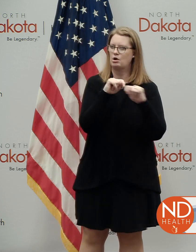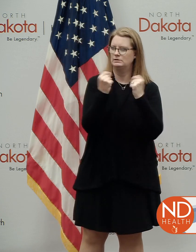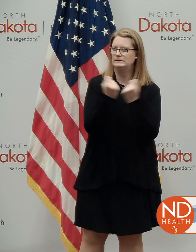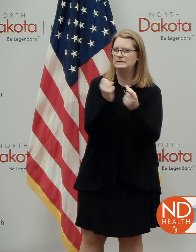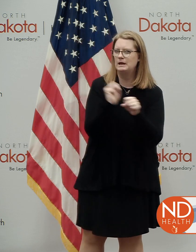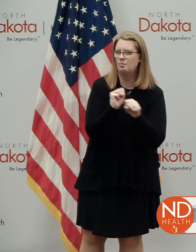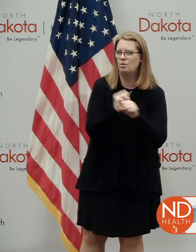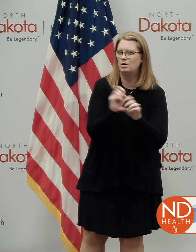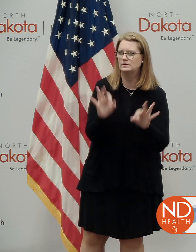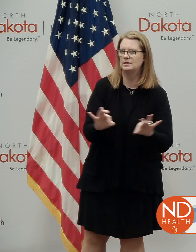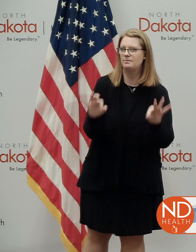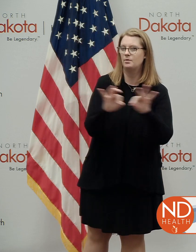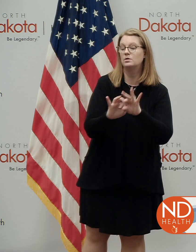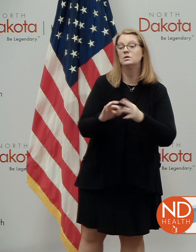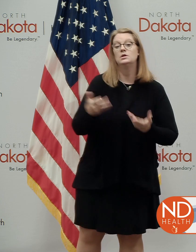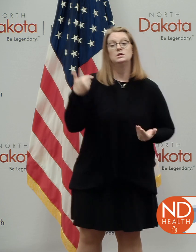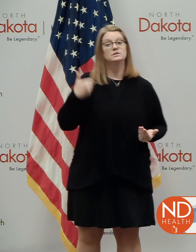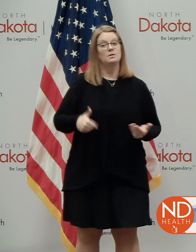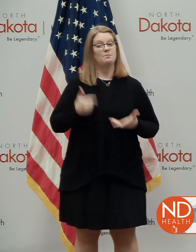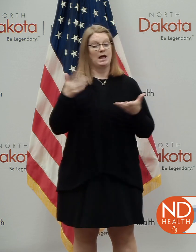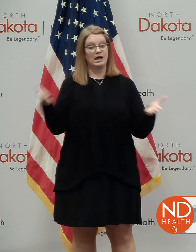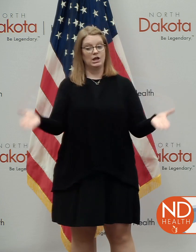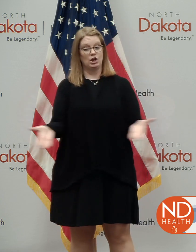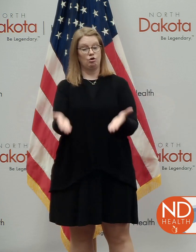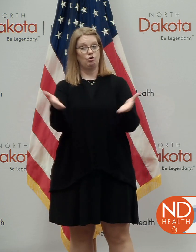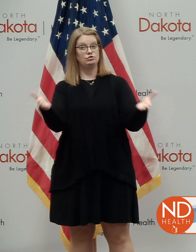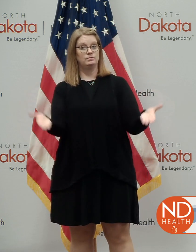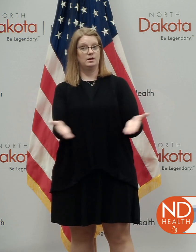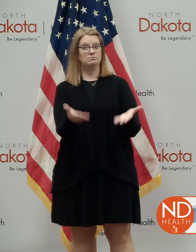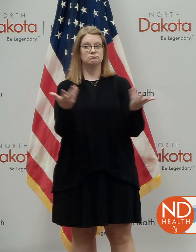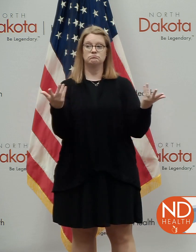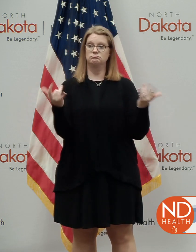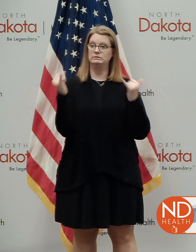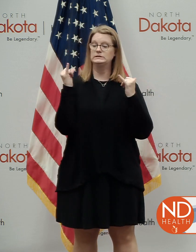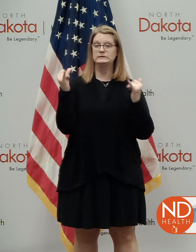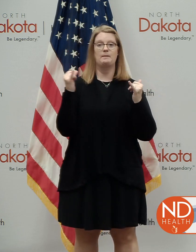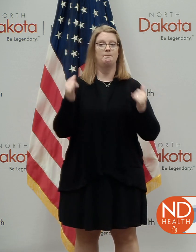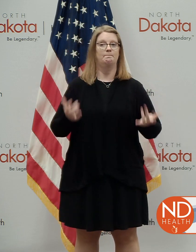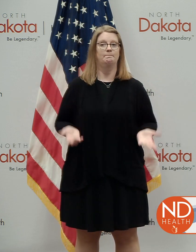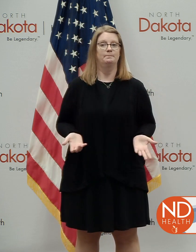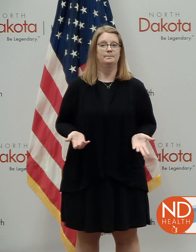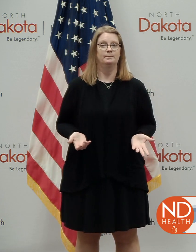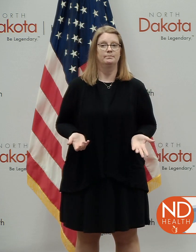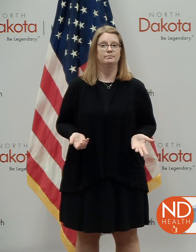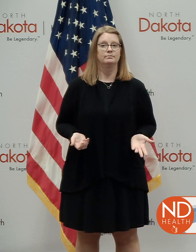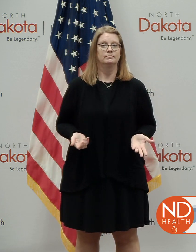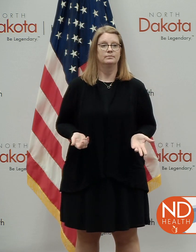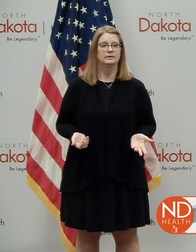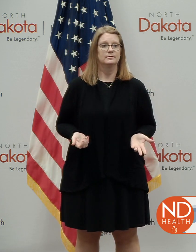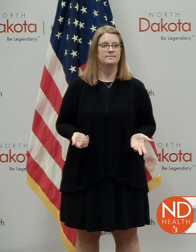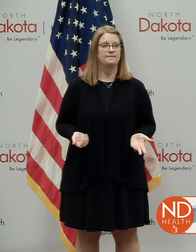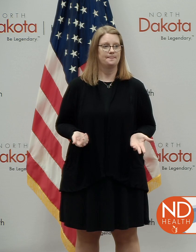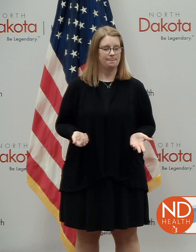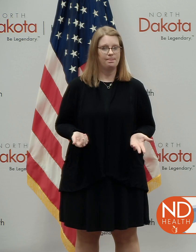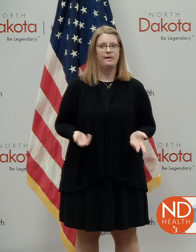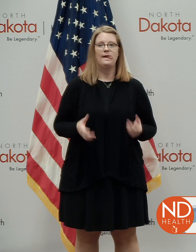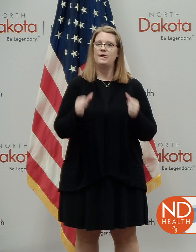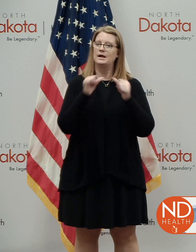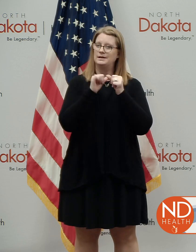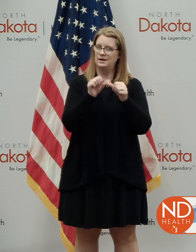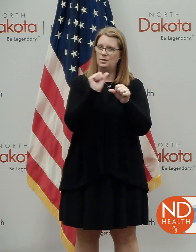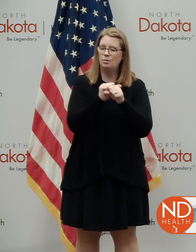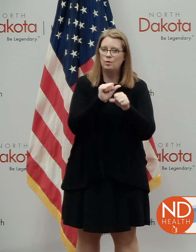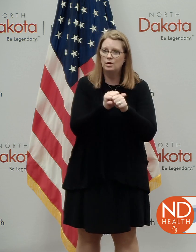separates. And so my encouragement is obviously the same as everybody else. Let's keep working on